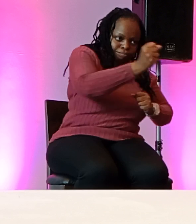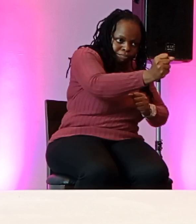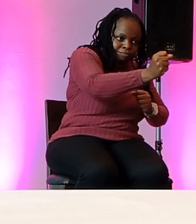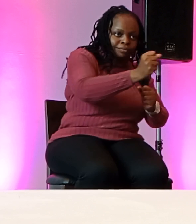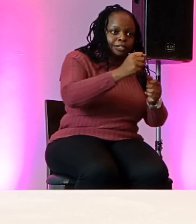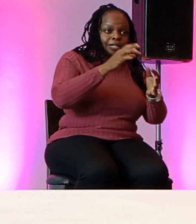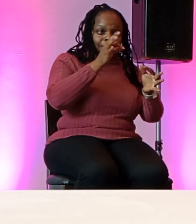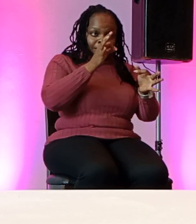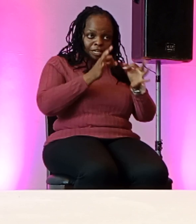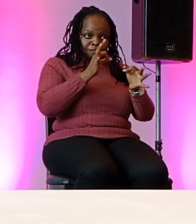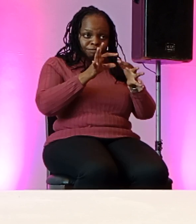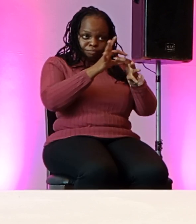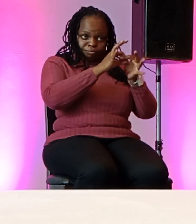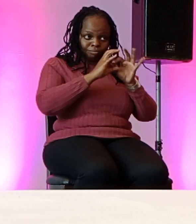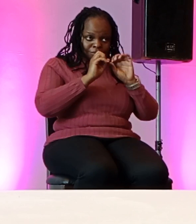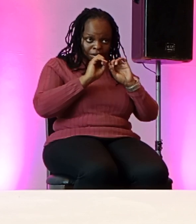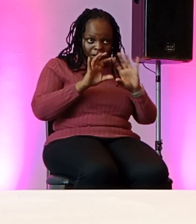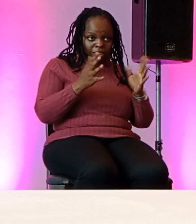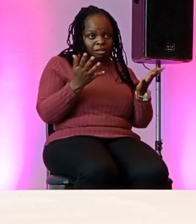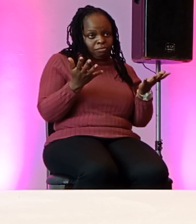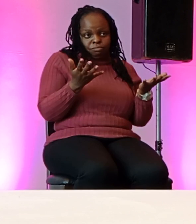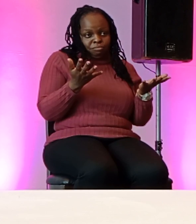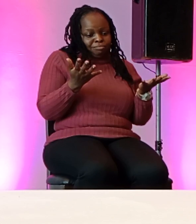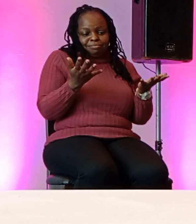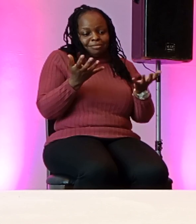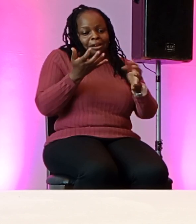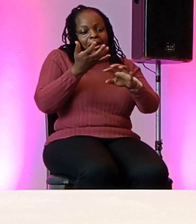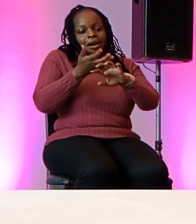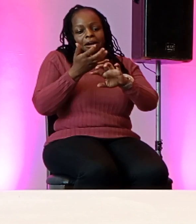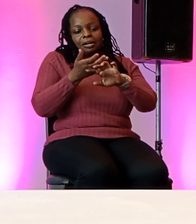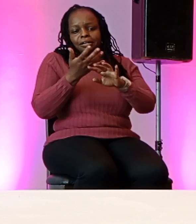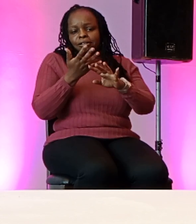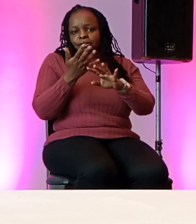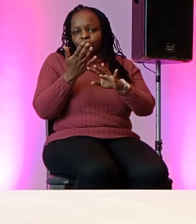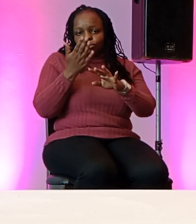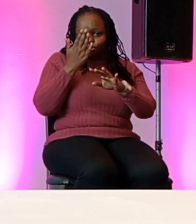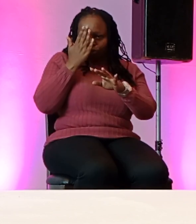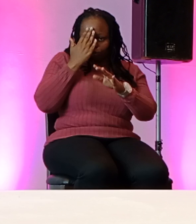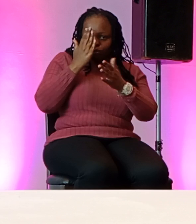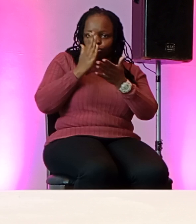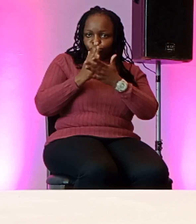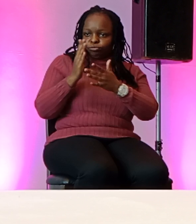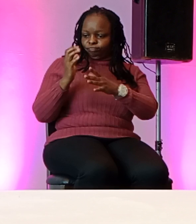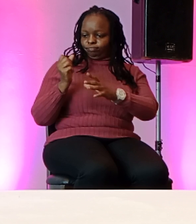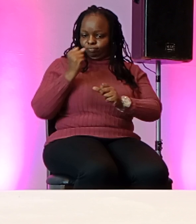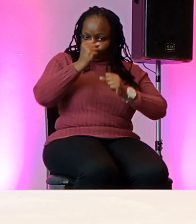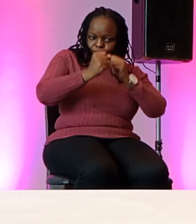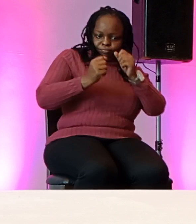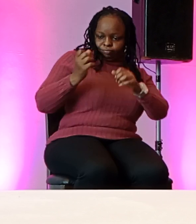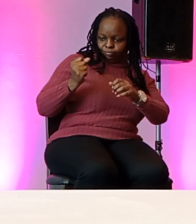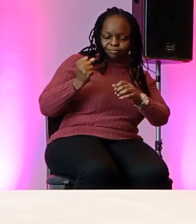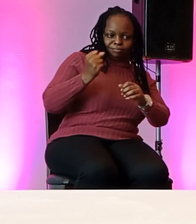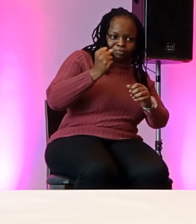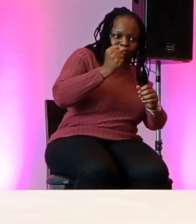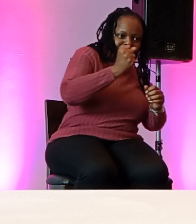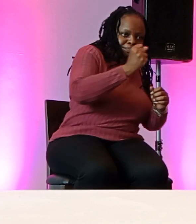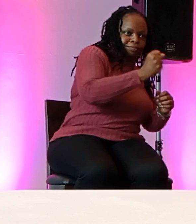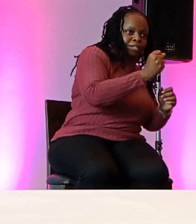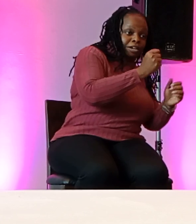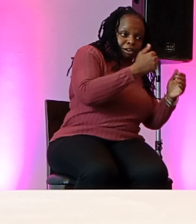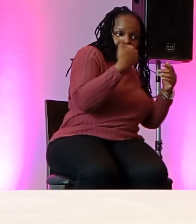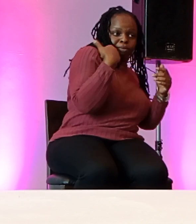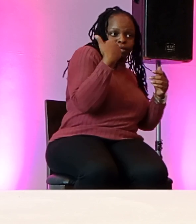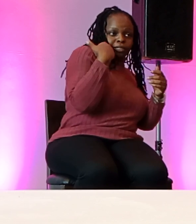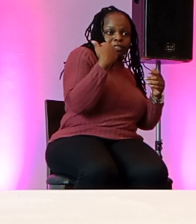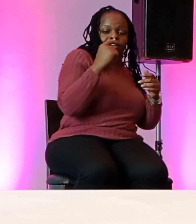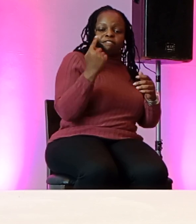and train and ensure that the participants doing the relay all come to the field in the morning to do the rehearsal, the